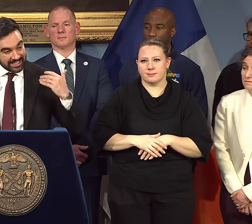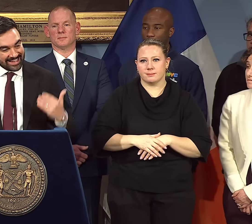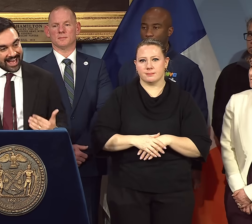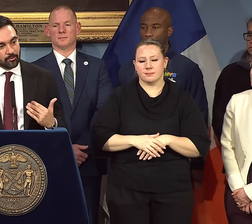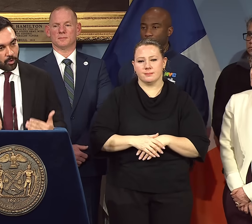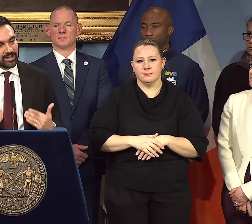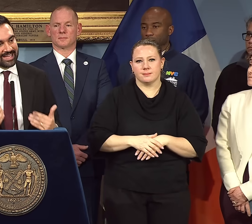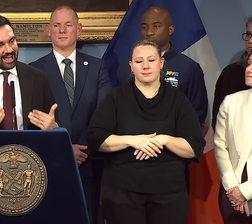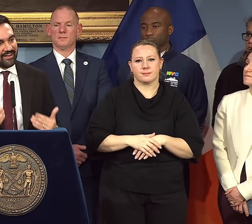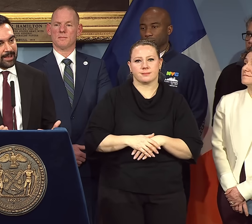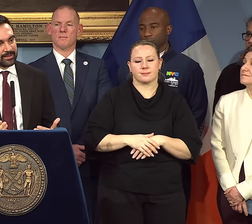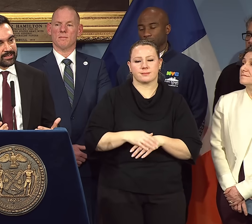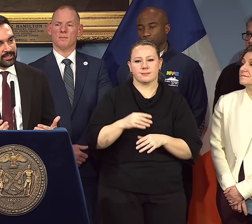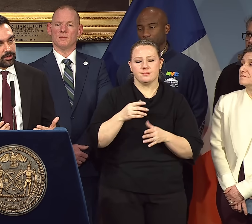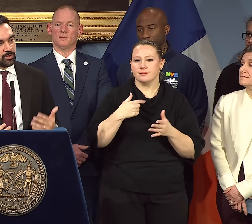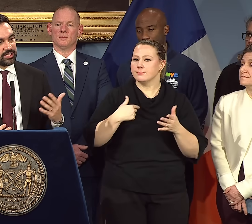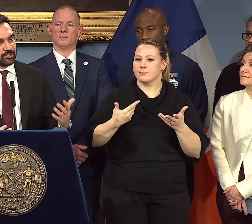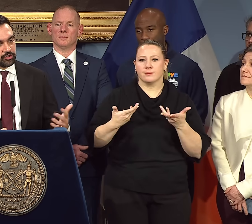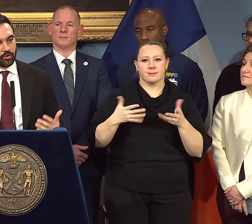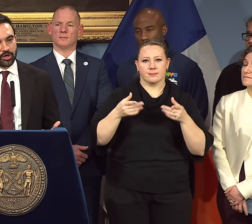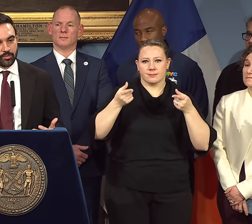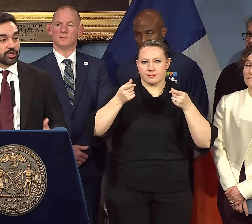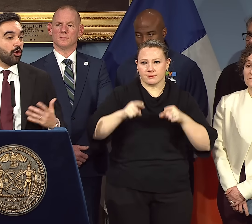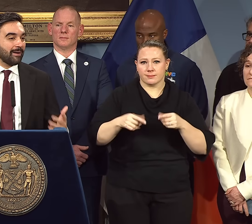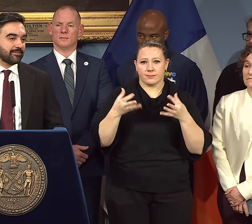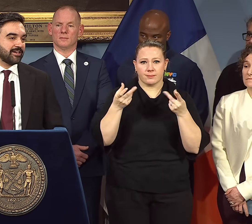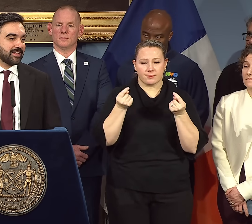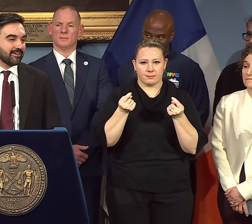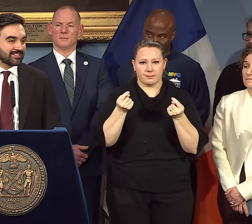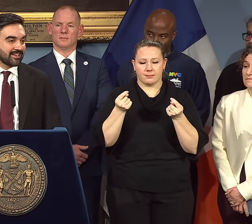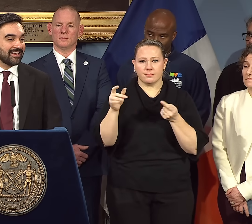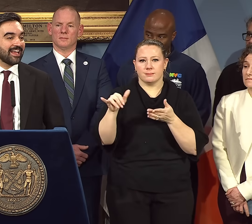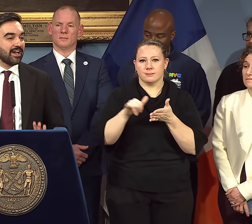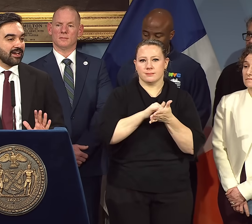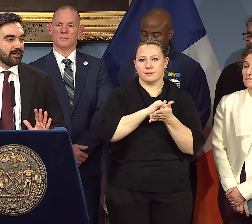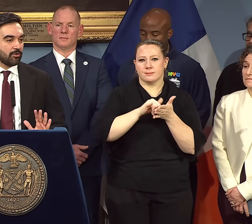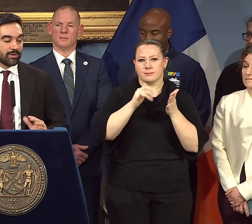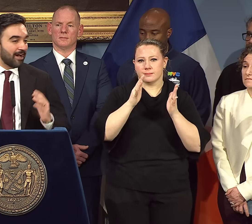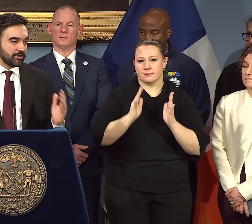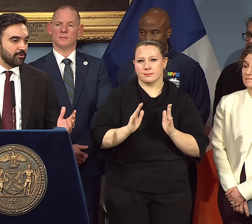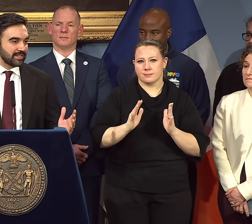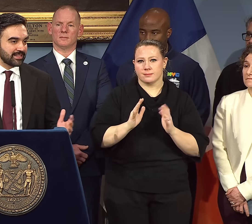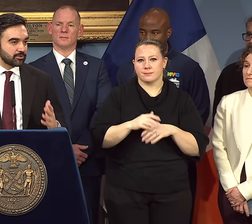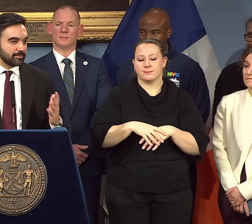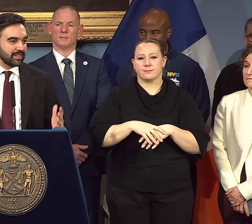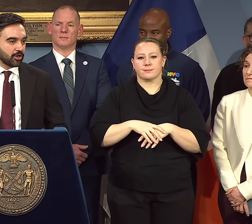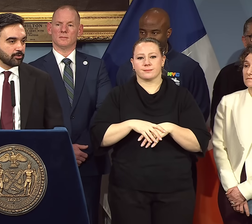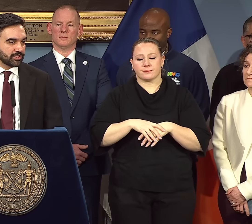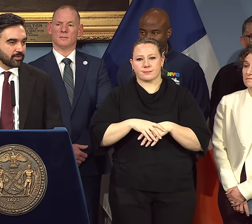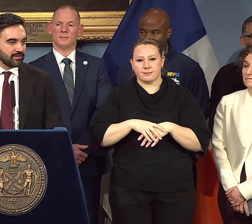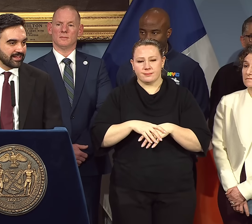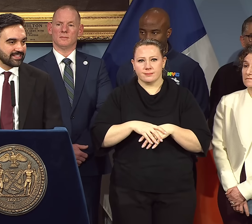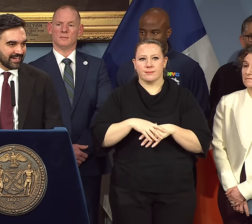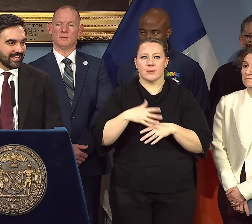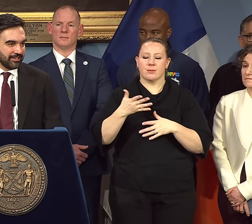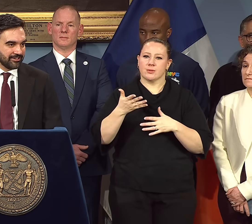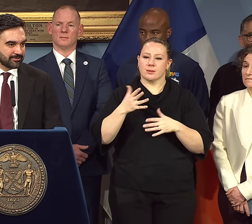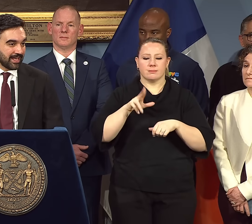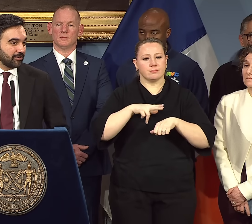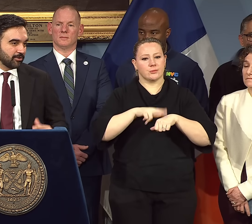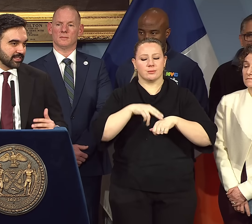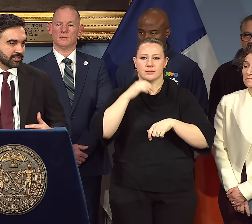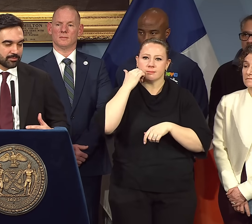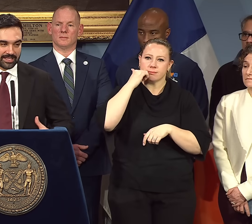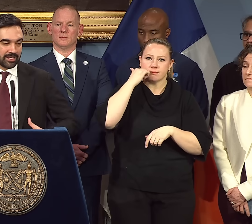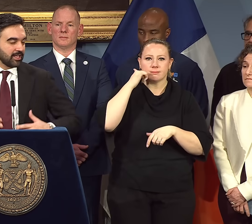what we did not want to have happen was that a New Yorker would go about their day on Sunday without knowing that this would be the coldest weather they'd seen in 8 years,